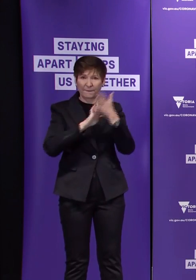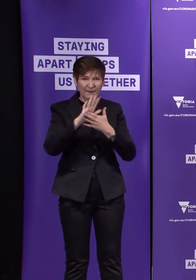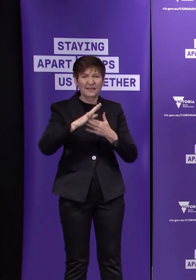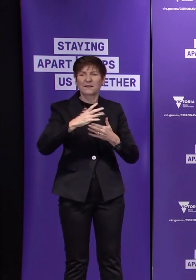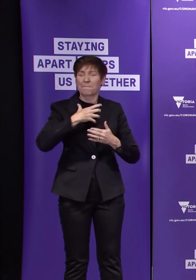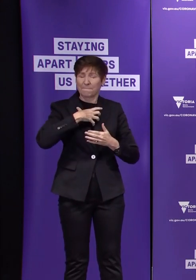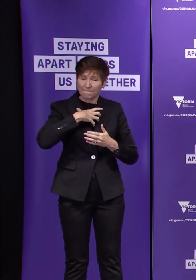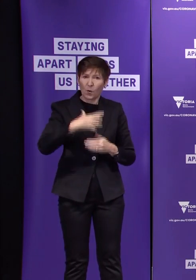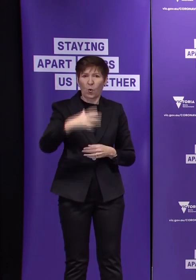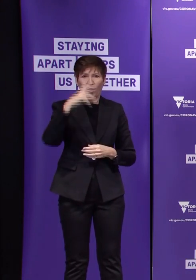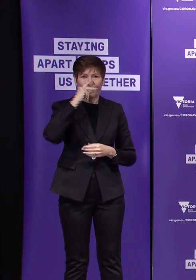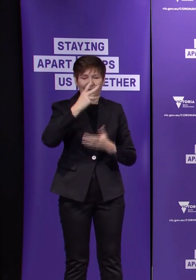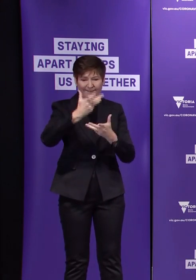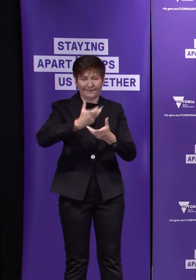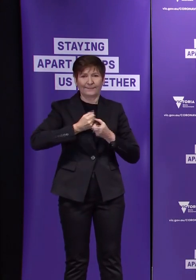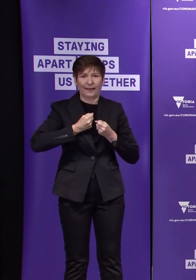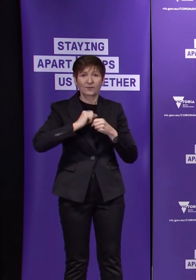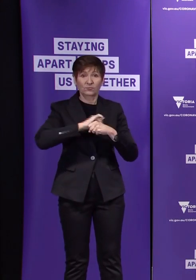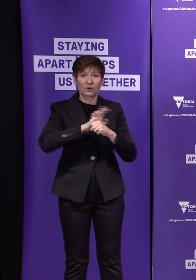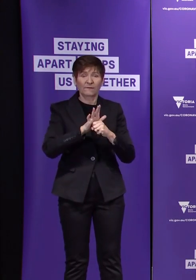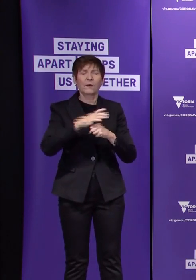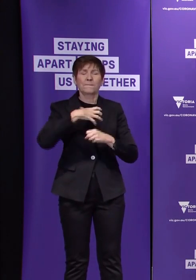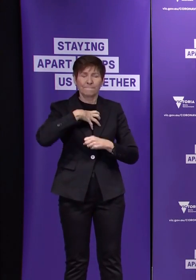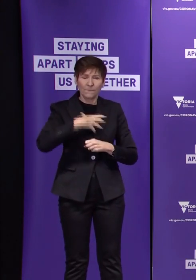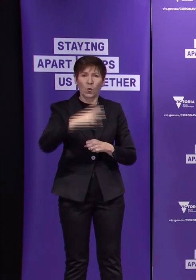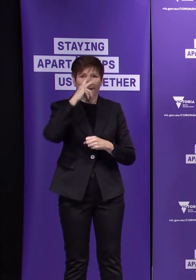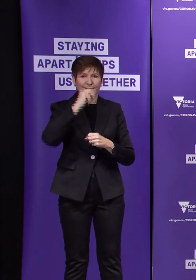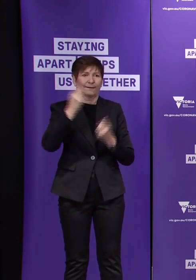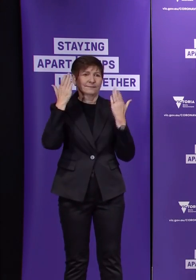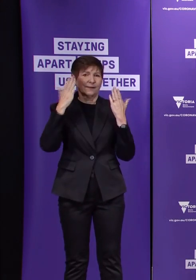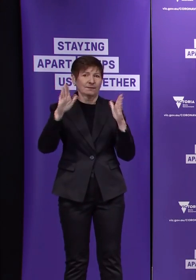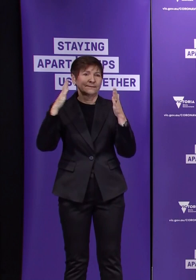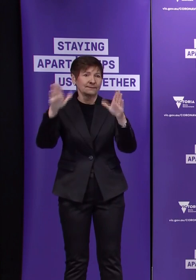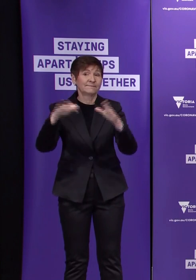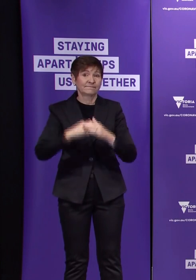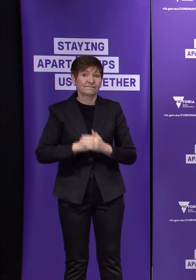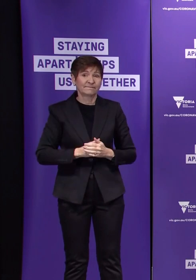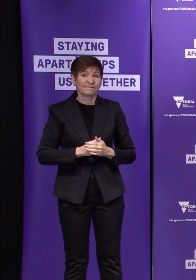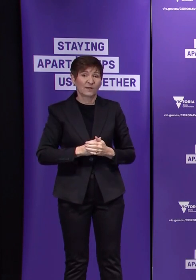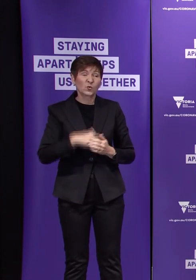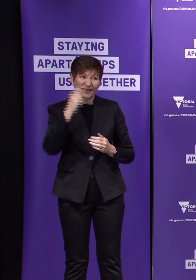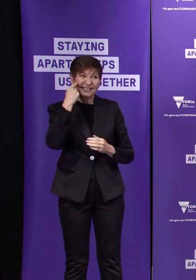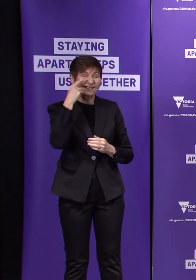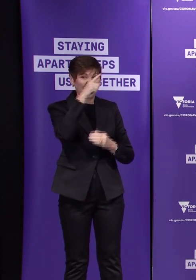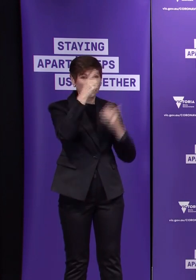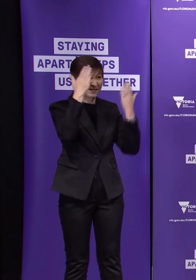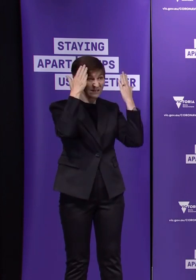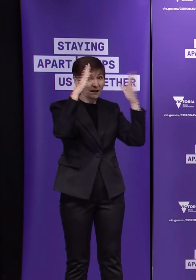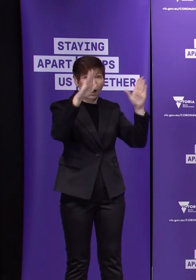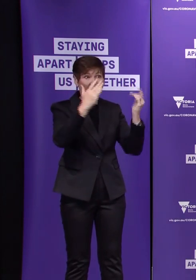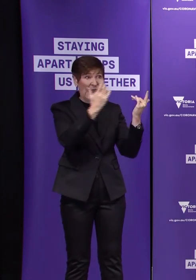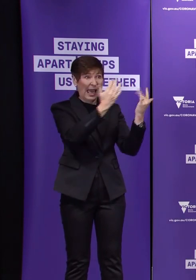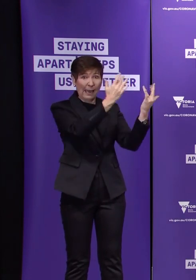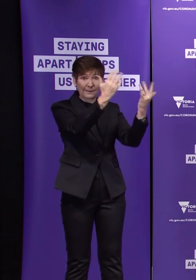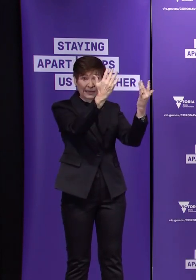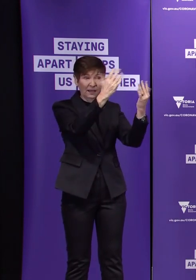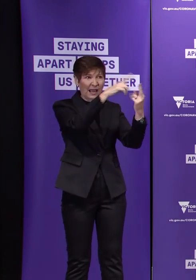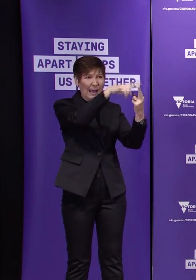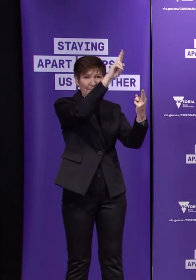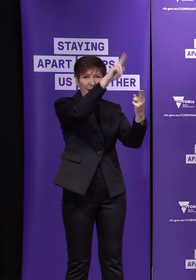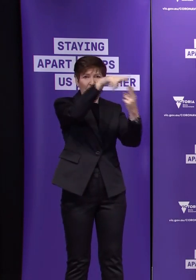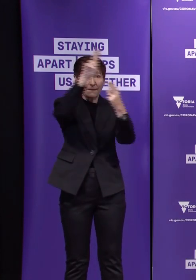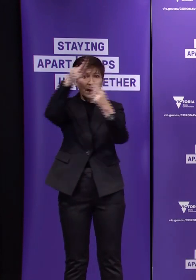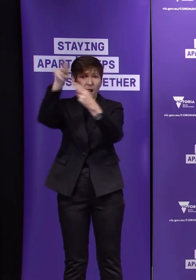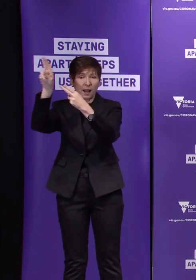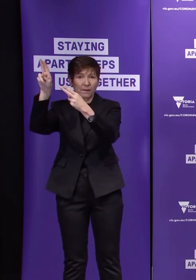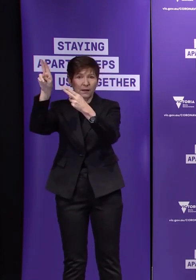some terribly, terribly tragic numbers that are much, much larger than these. Not to diminish this for those families